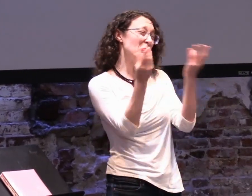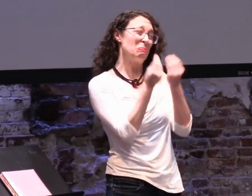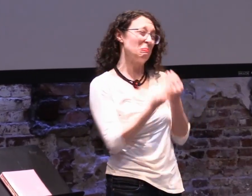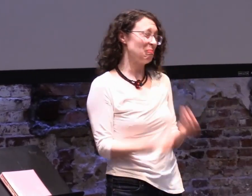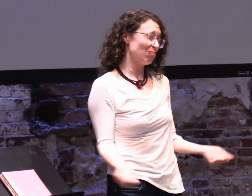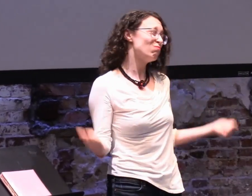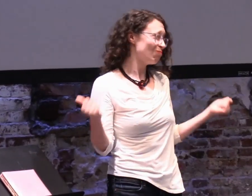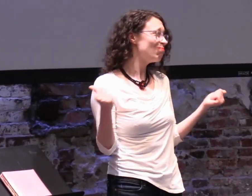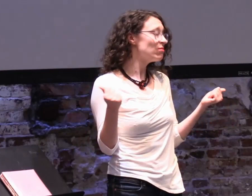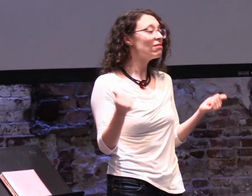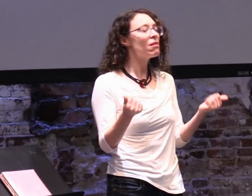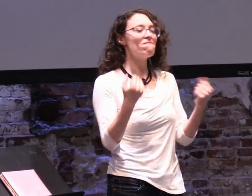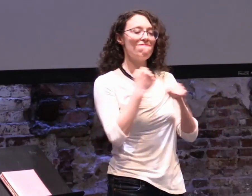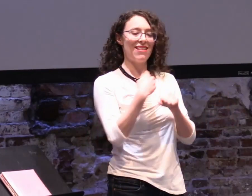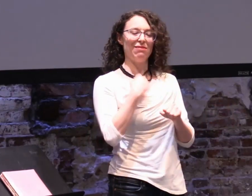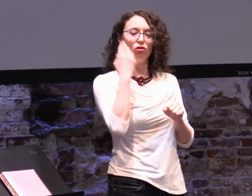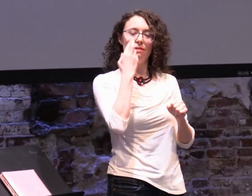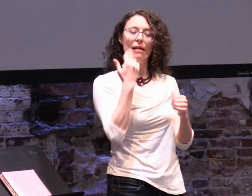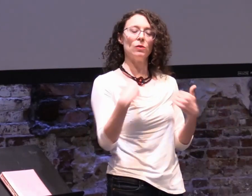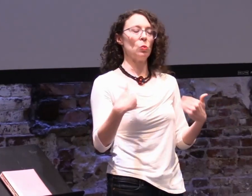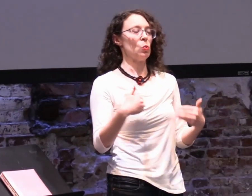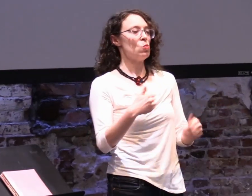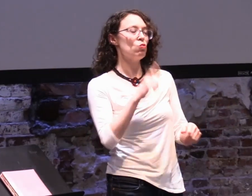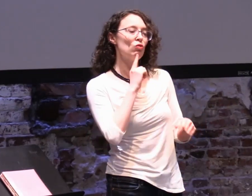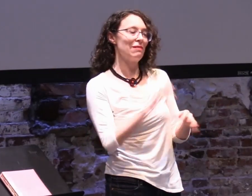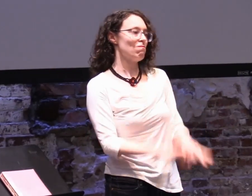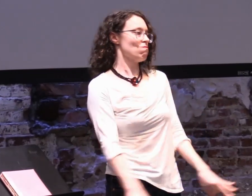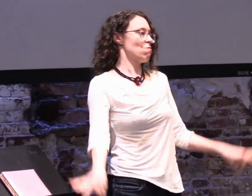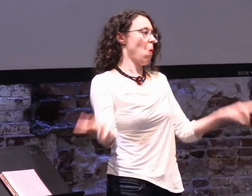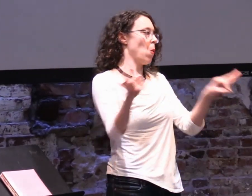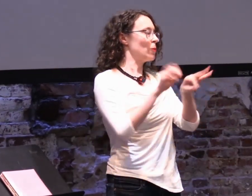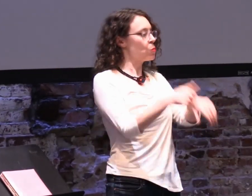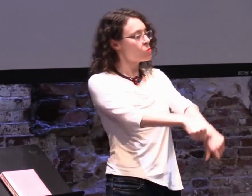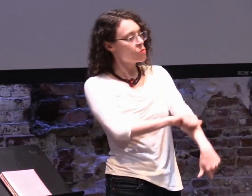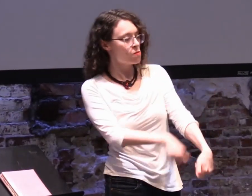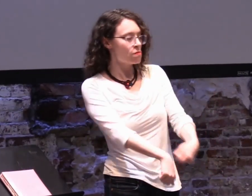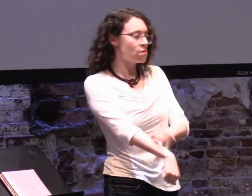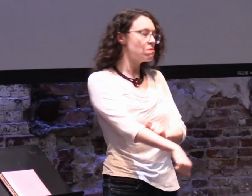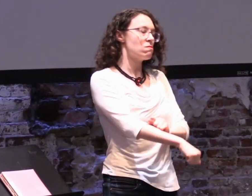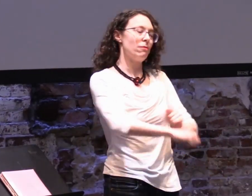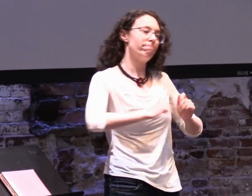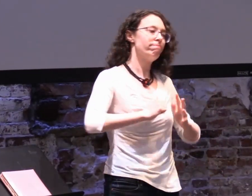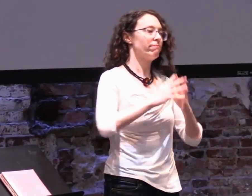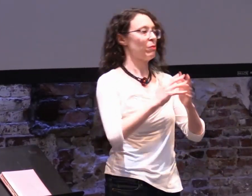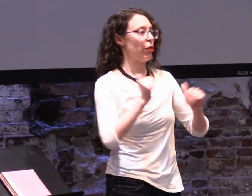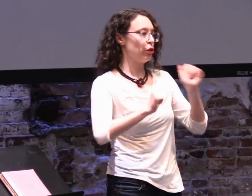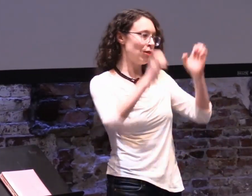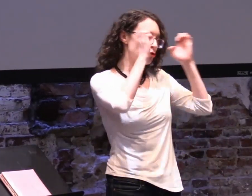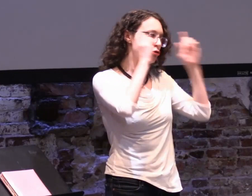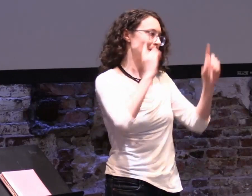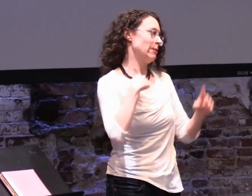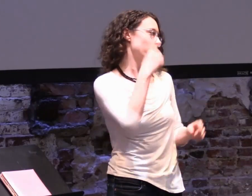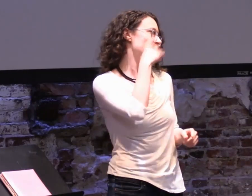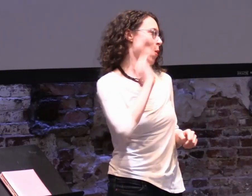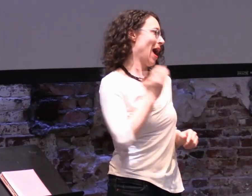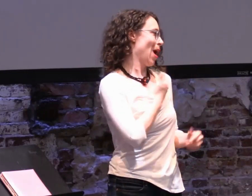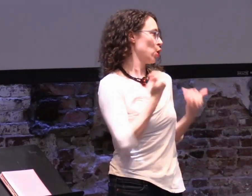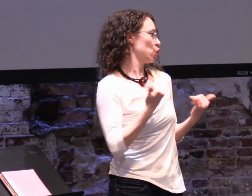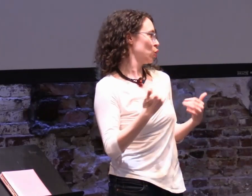Now that theater company, unfortunately, no longer exists. But at that time, it was important because I've